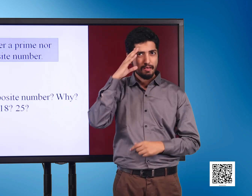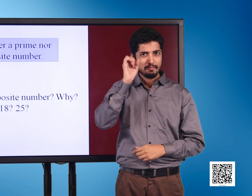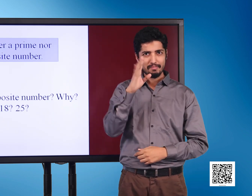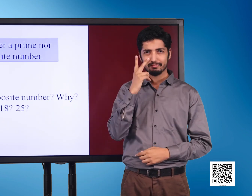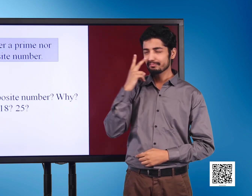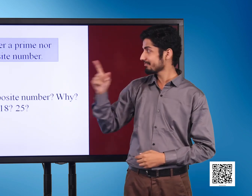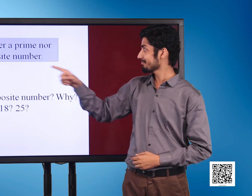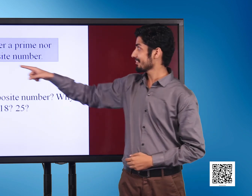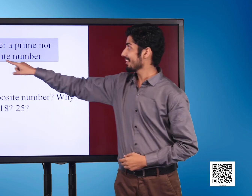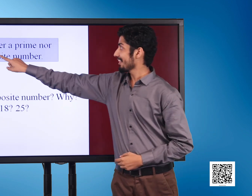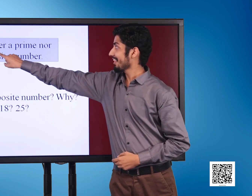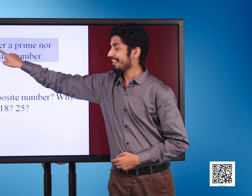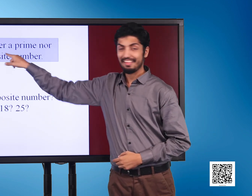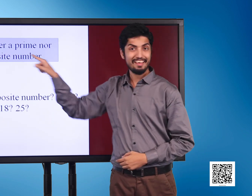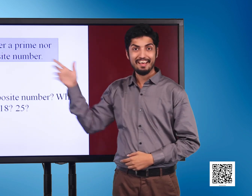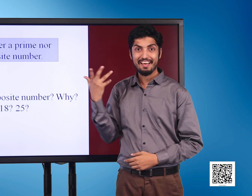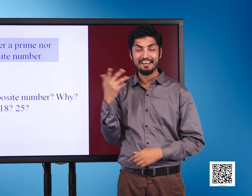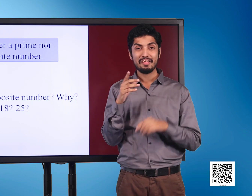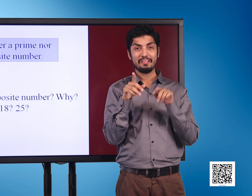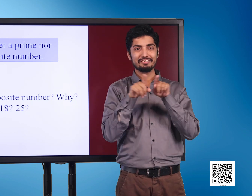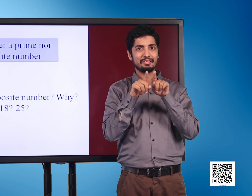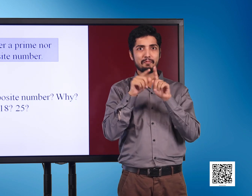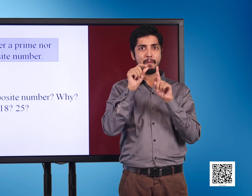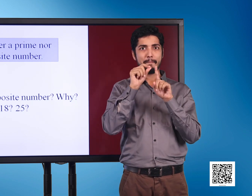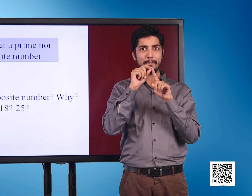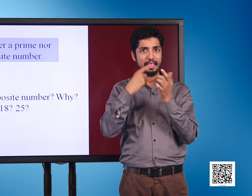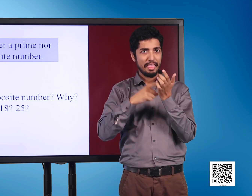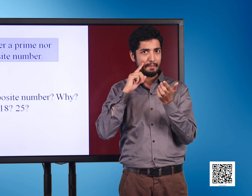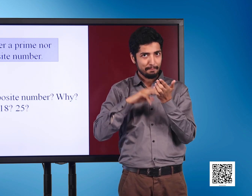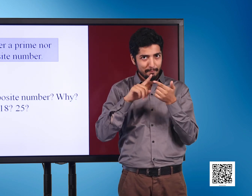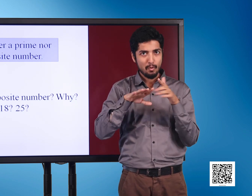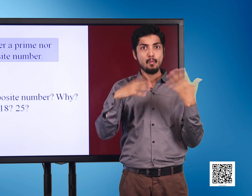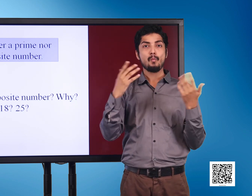One is neither a prime nor a composite number.